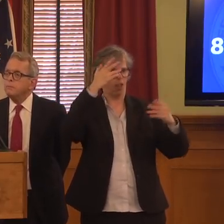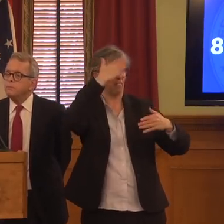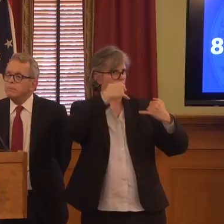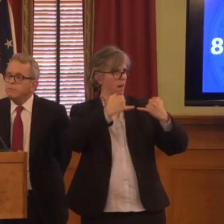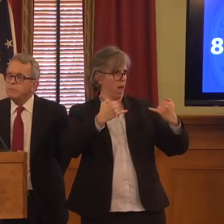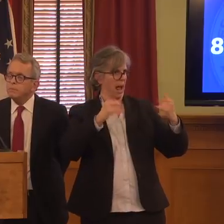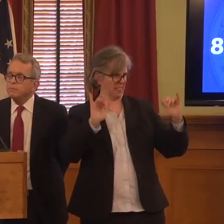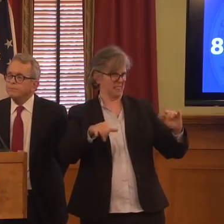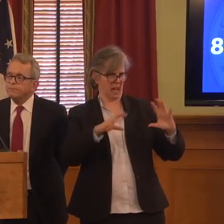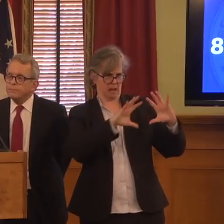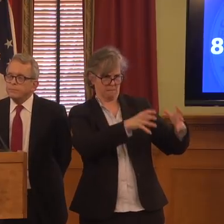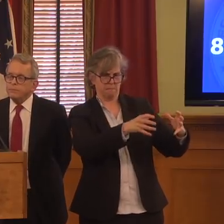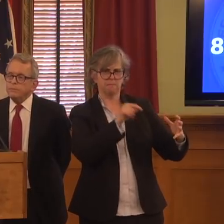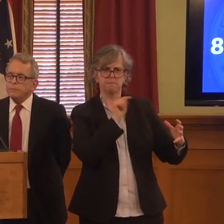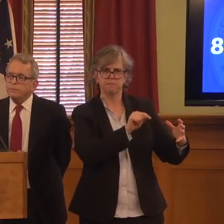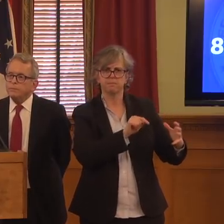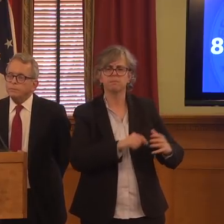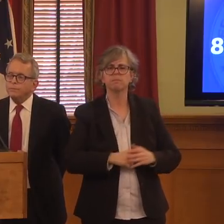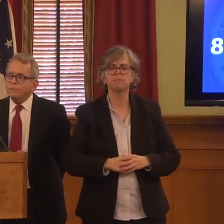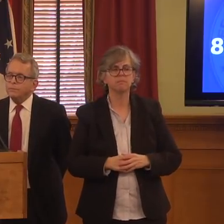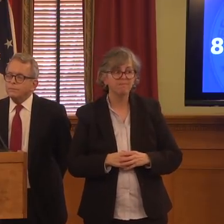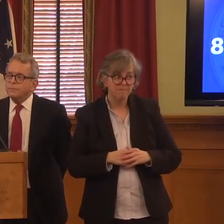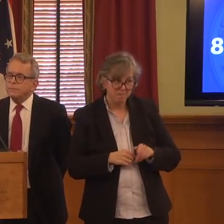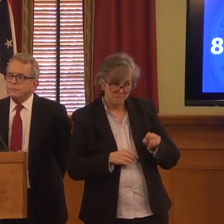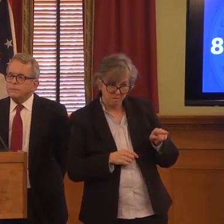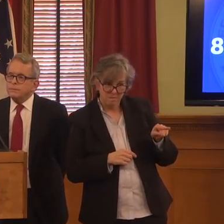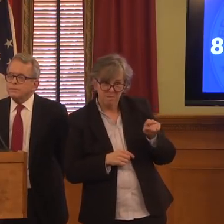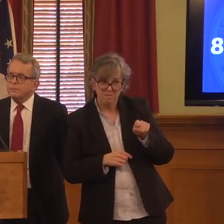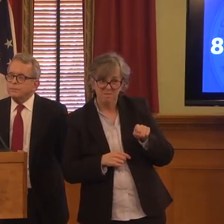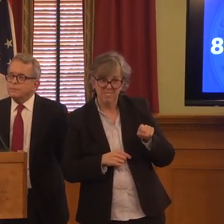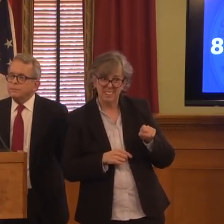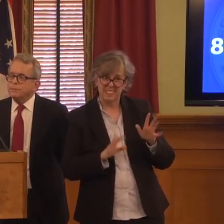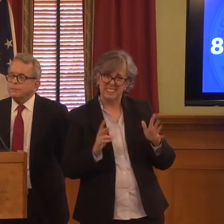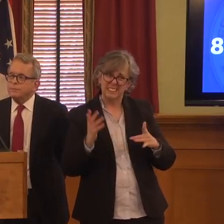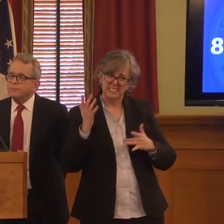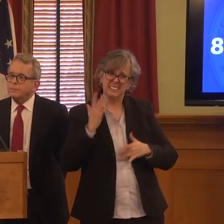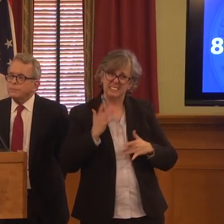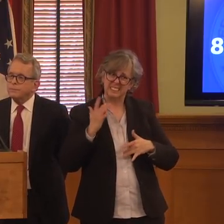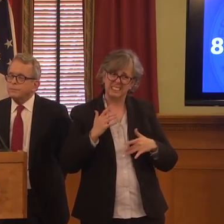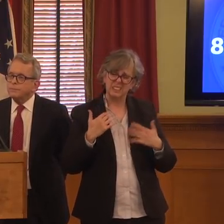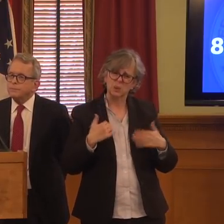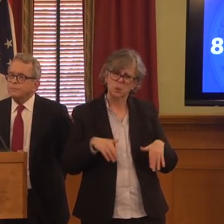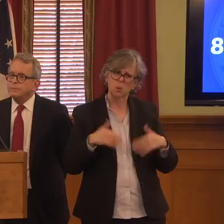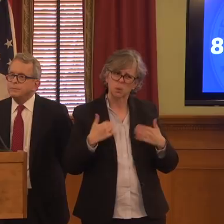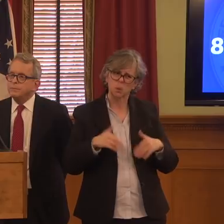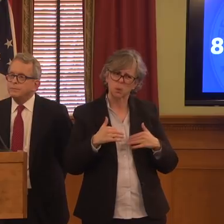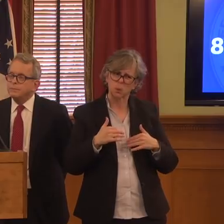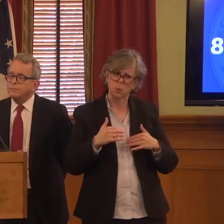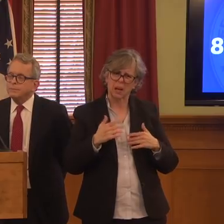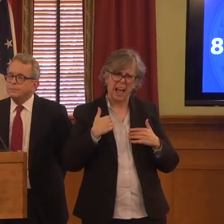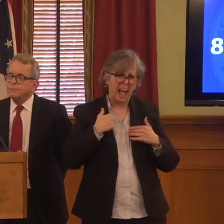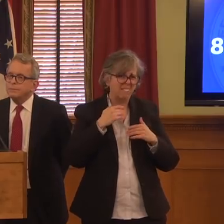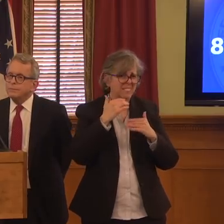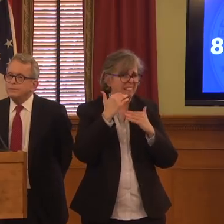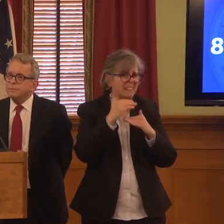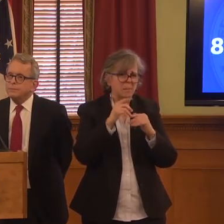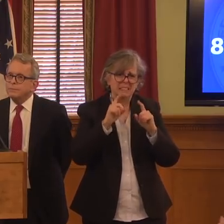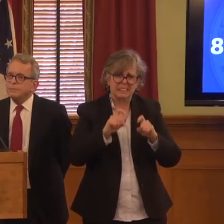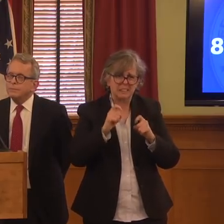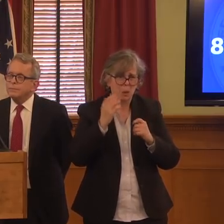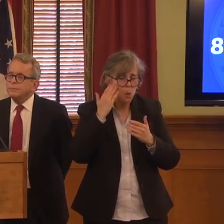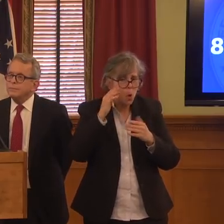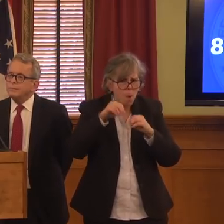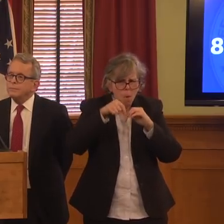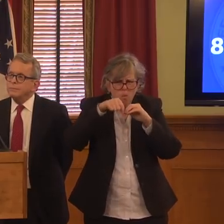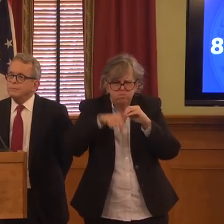We need to think about this disease very carefully. There is limited testing. Every one of us needs